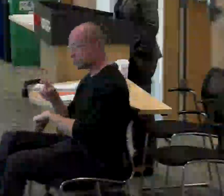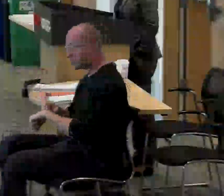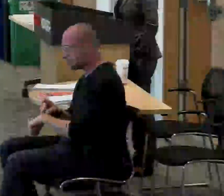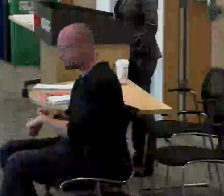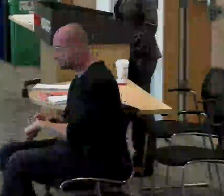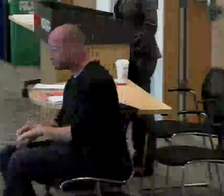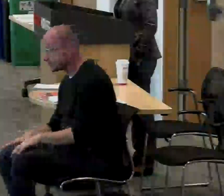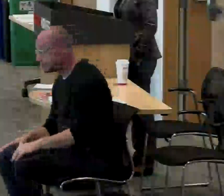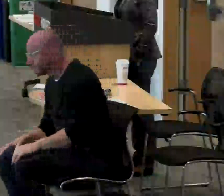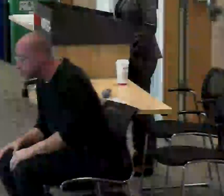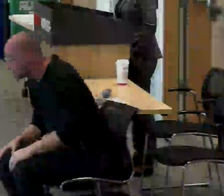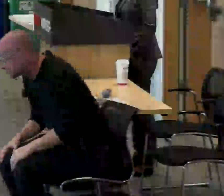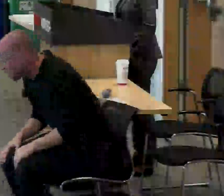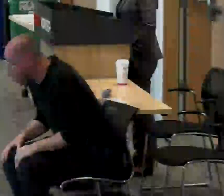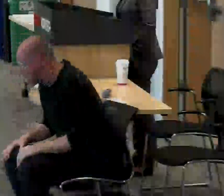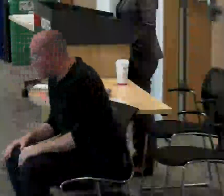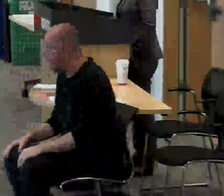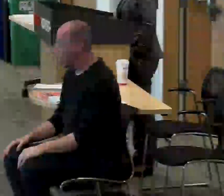And,